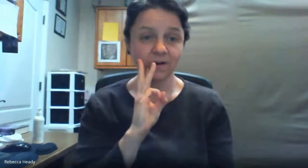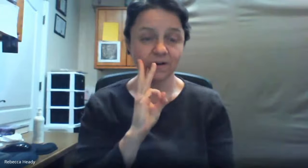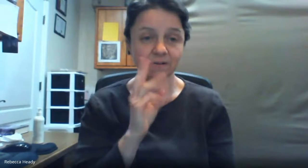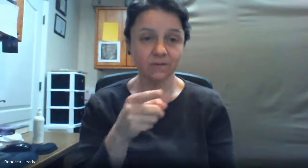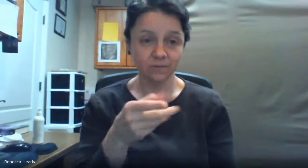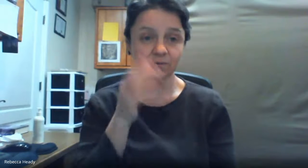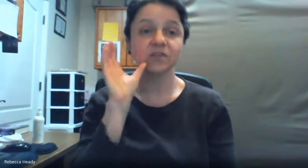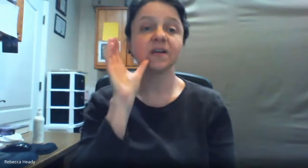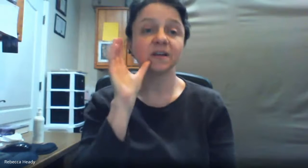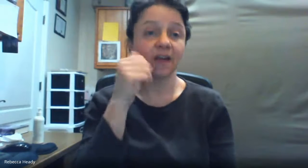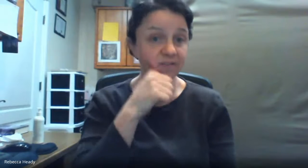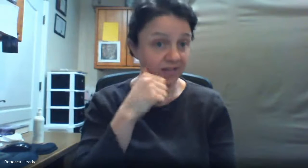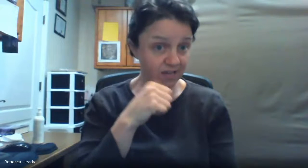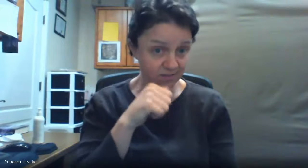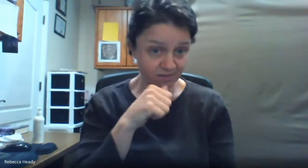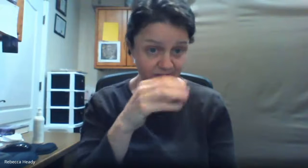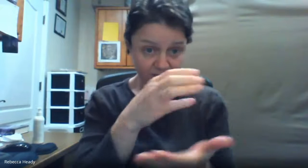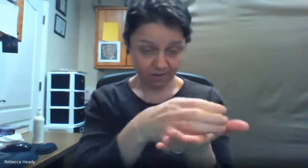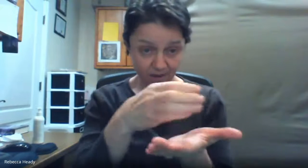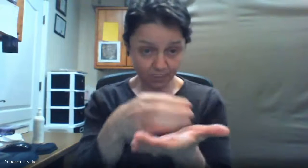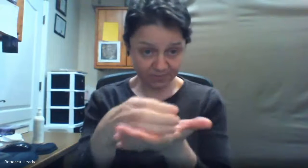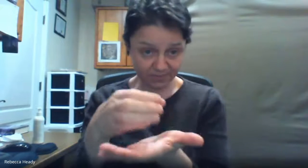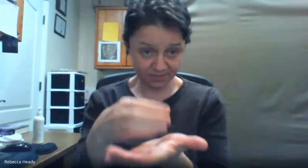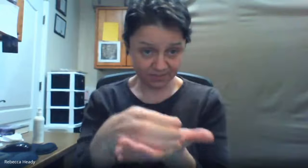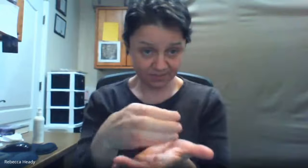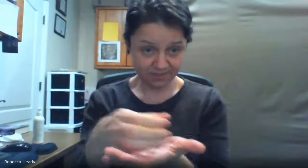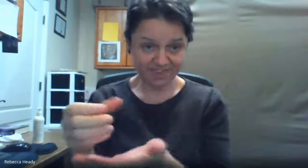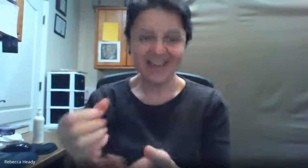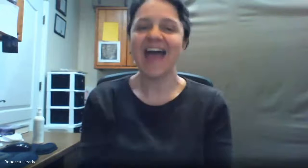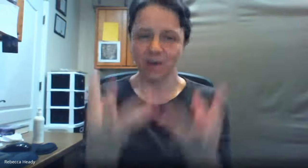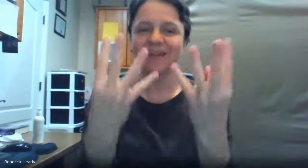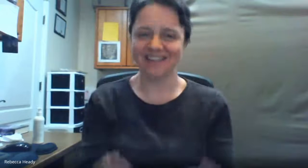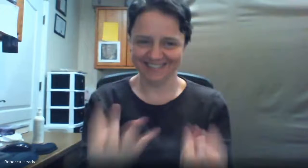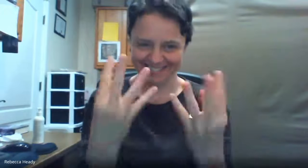Water, you drink every day. Cups, how many?